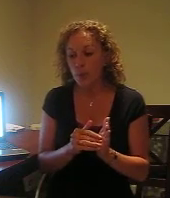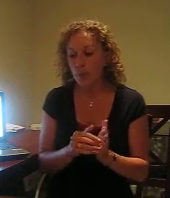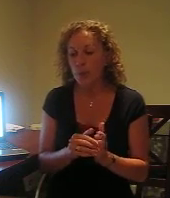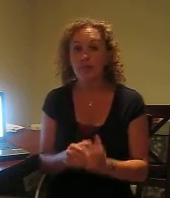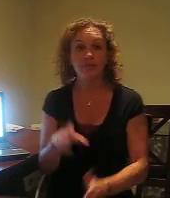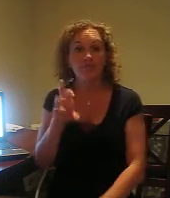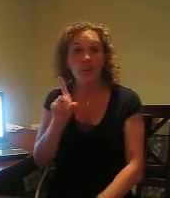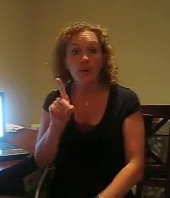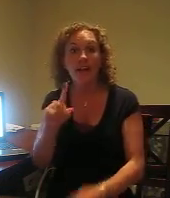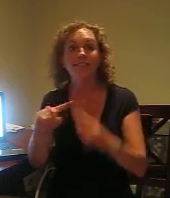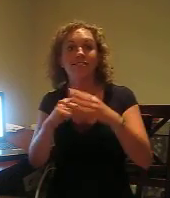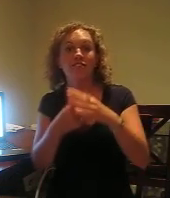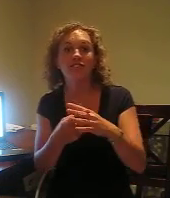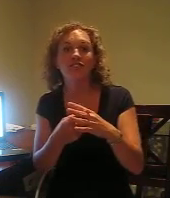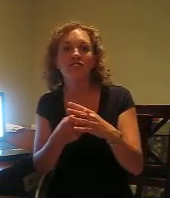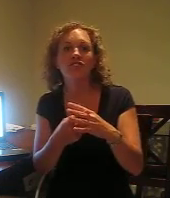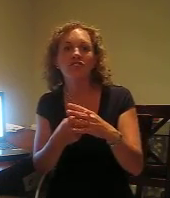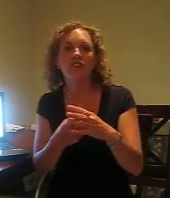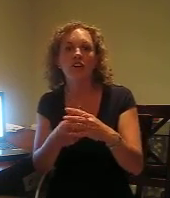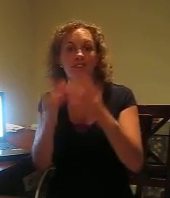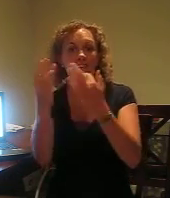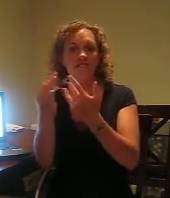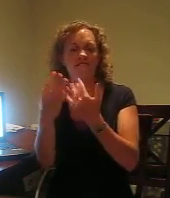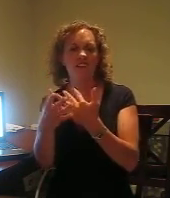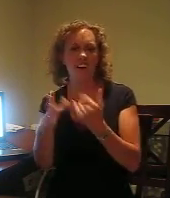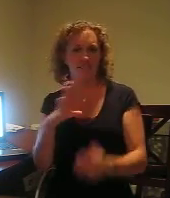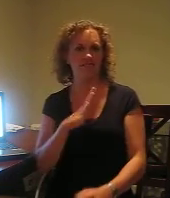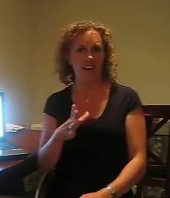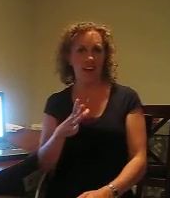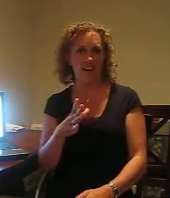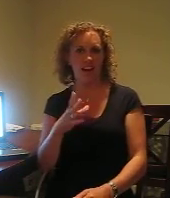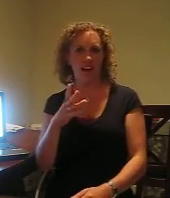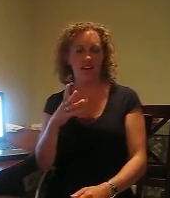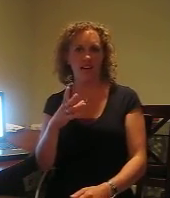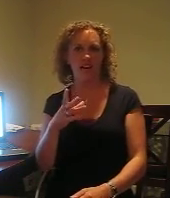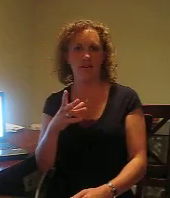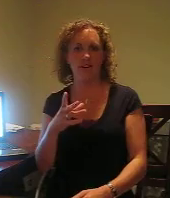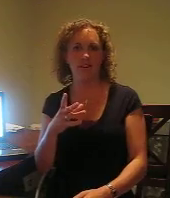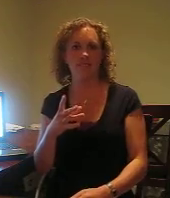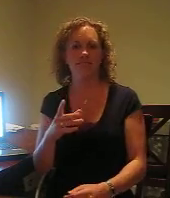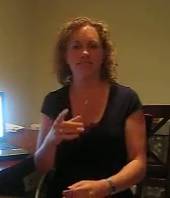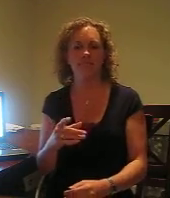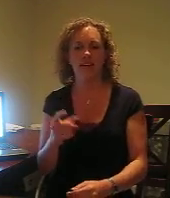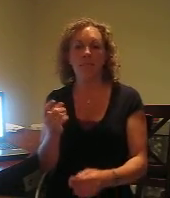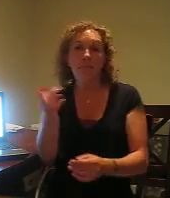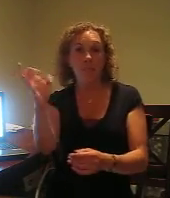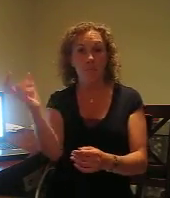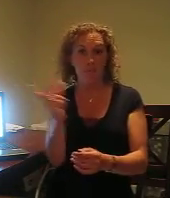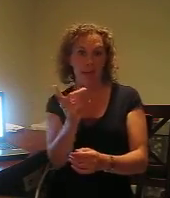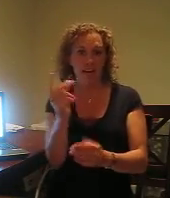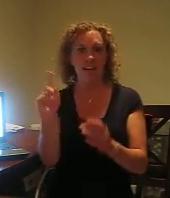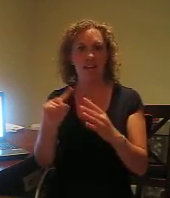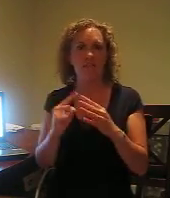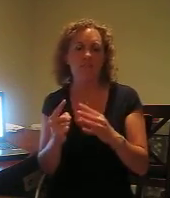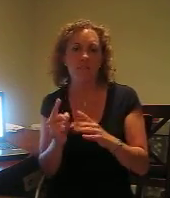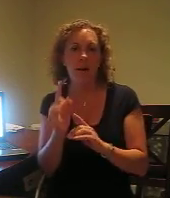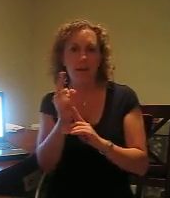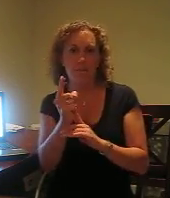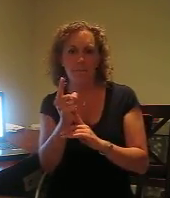Okay, it's starting to catch on just fine. I'm going to turn this off, and I'm going to turn the camera back on in just a minute so that you can see the progress of